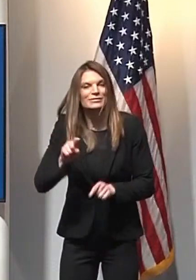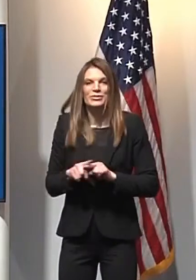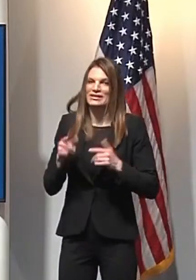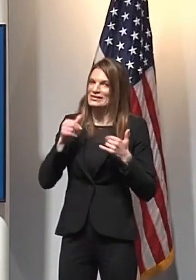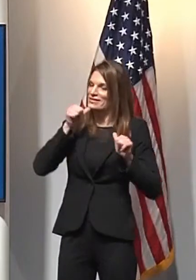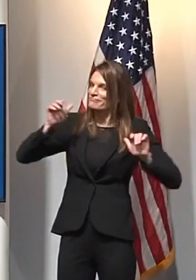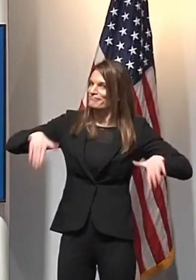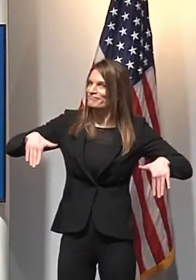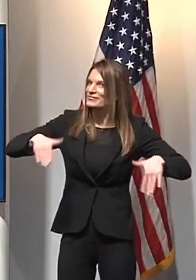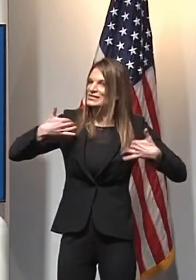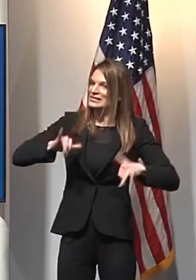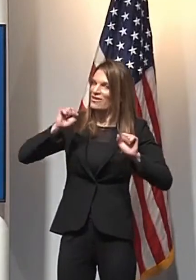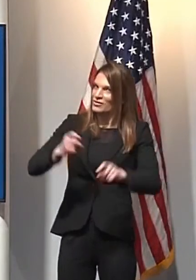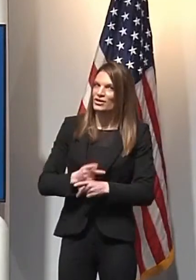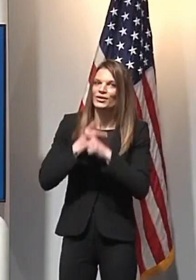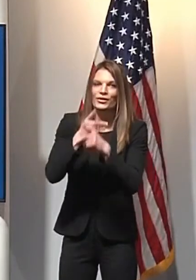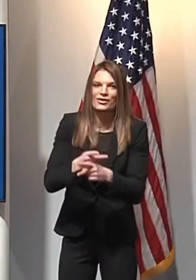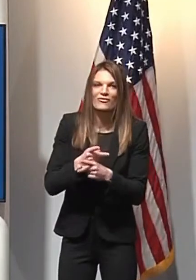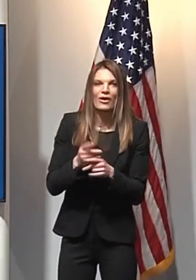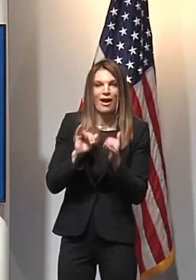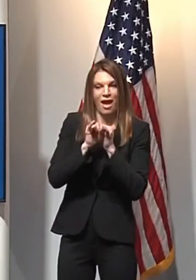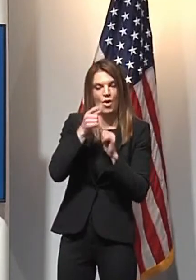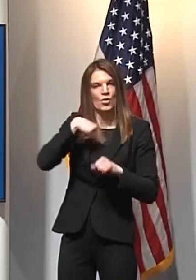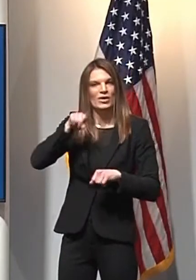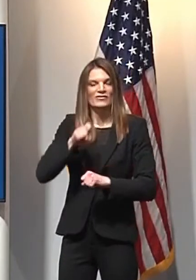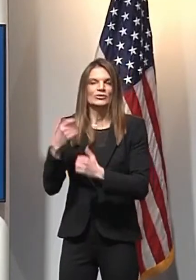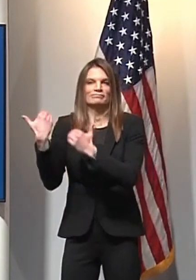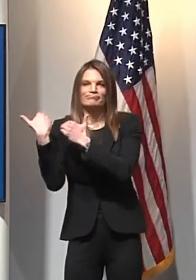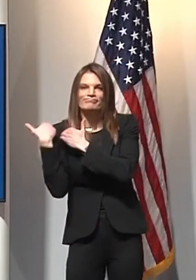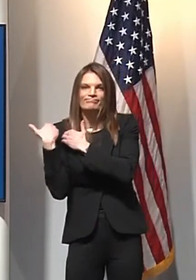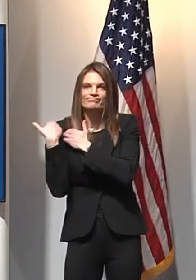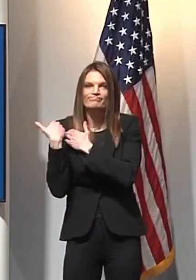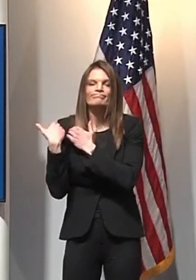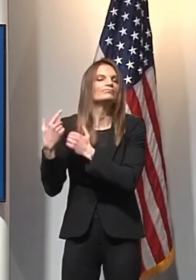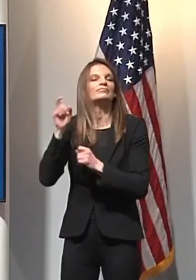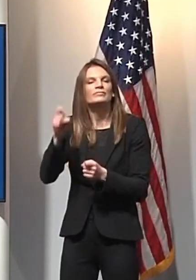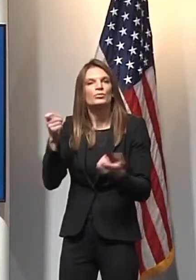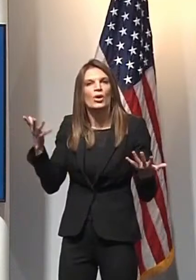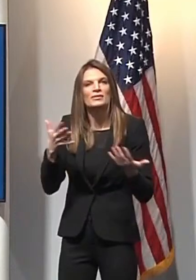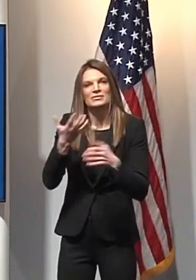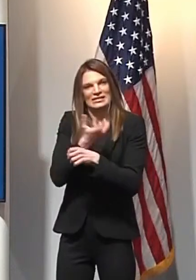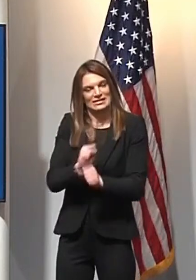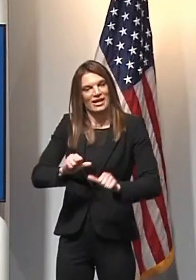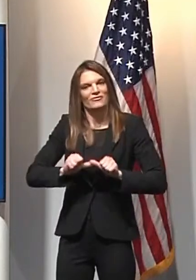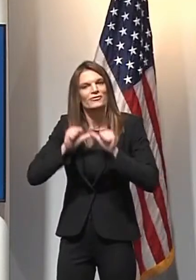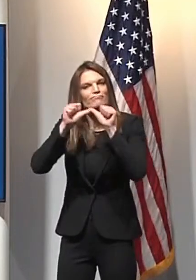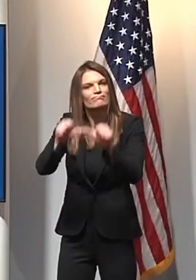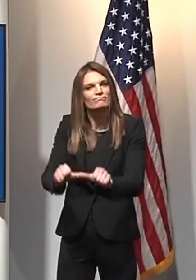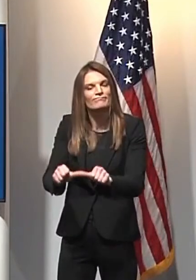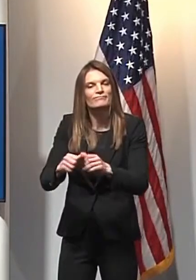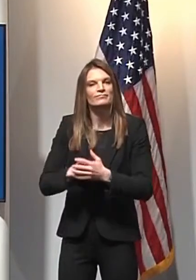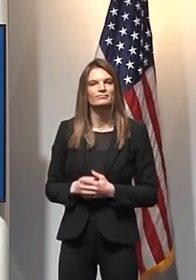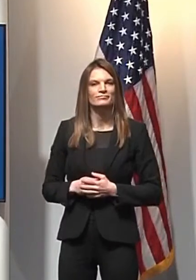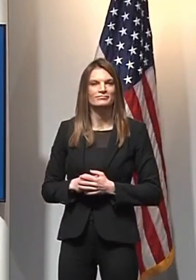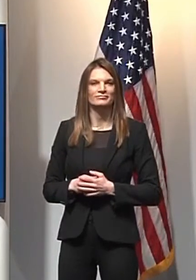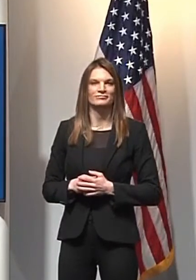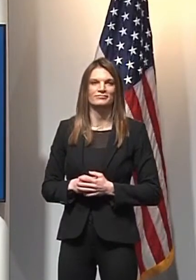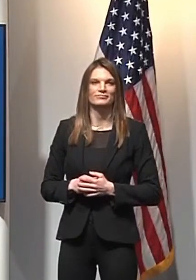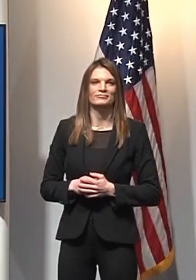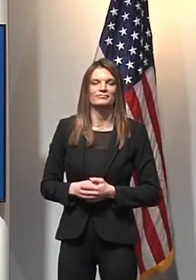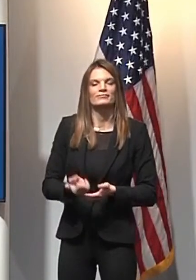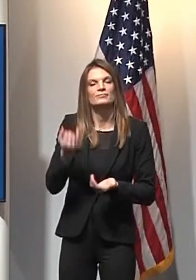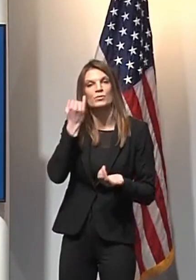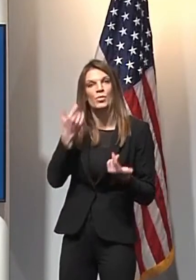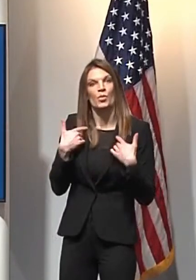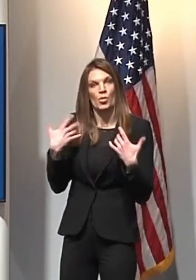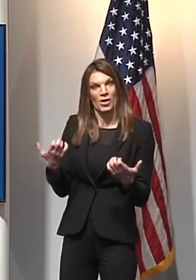to do it together. We all have a personal responsibility to slow the spread and eliminate the virus as quickly as possible. If we